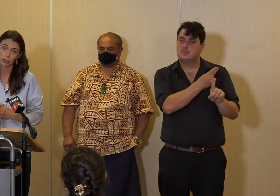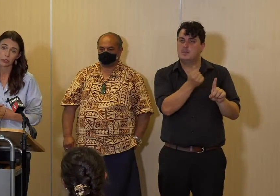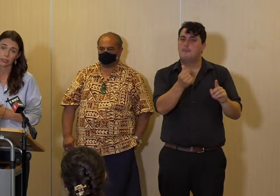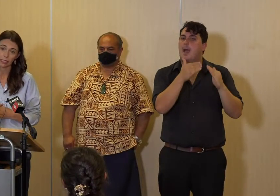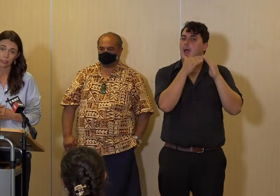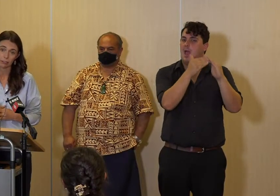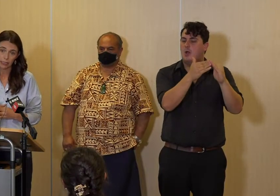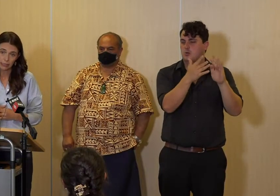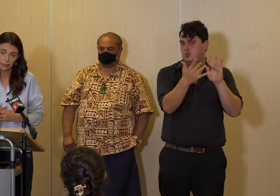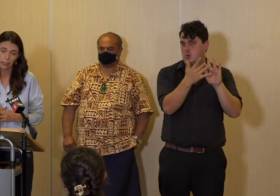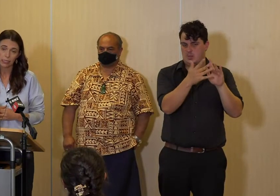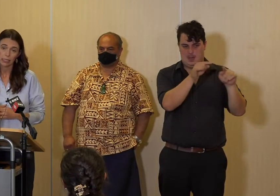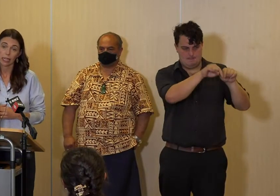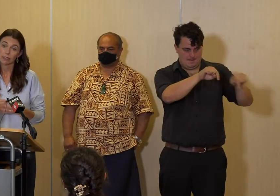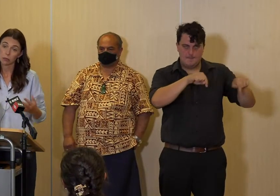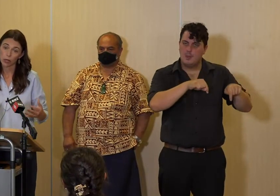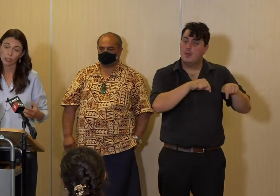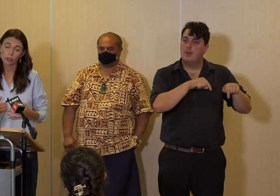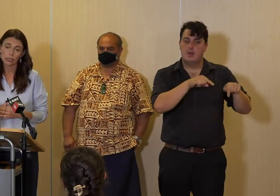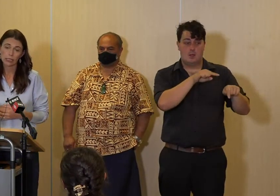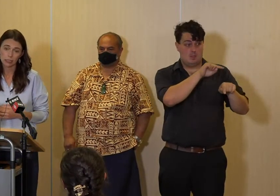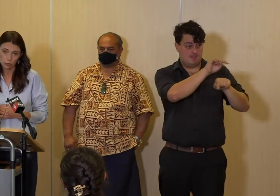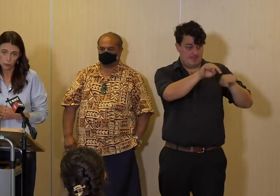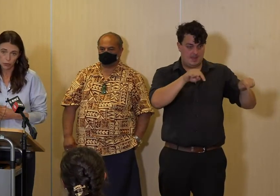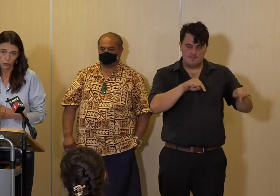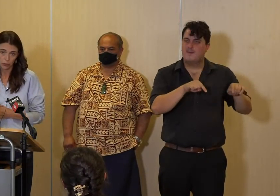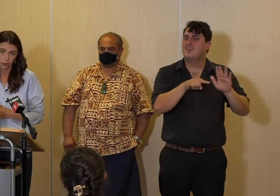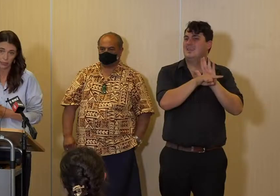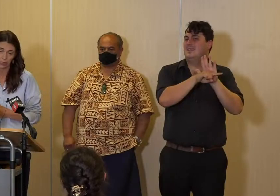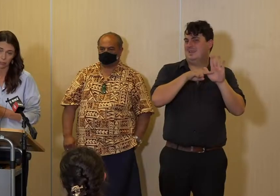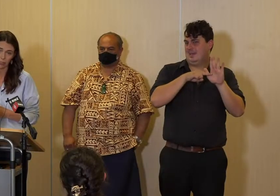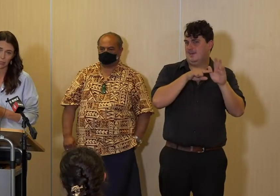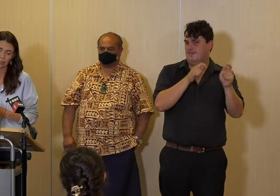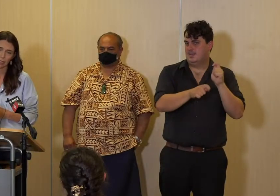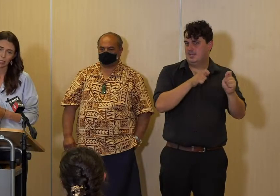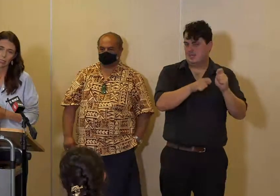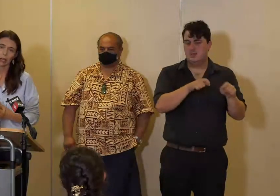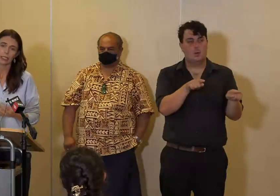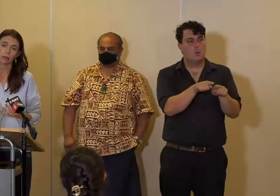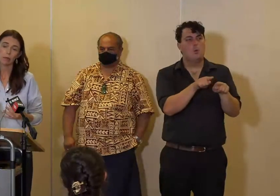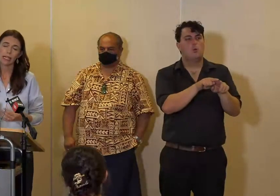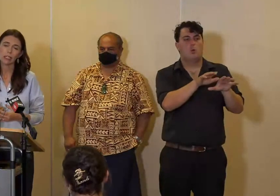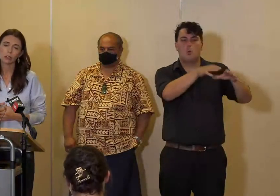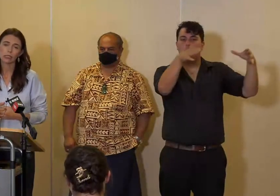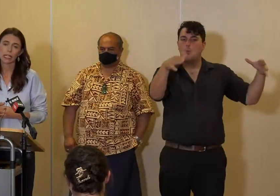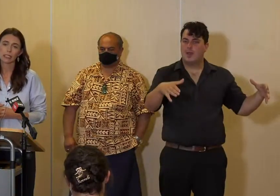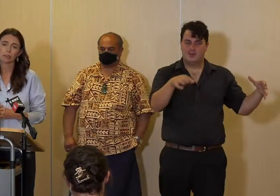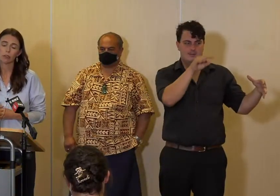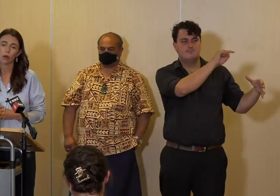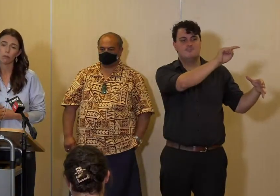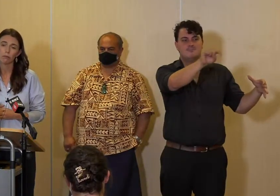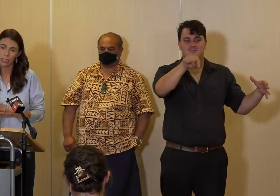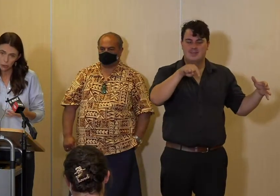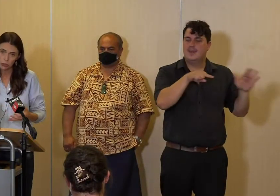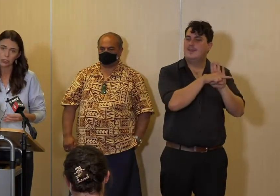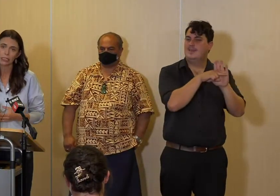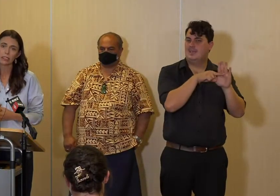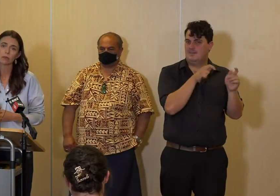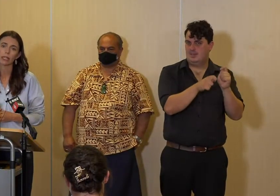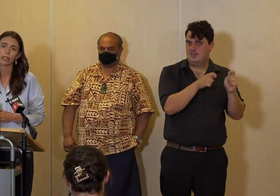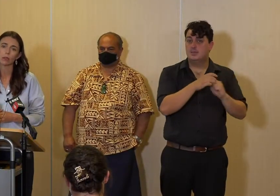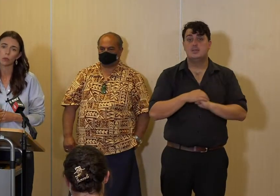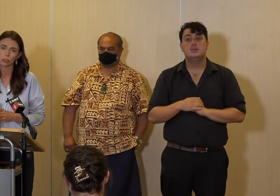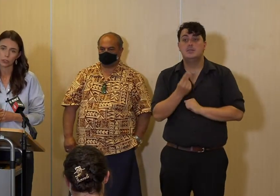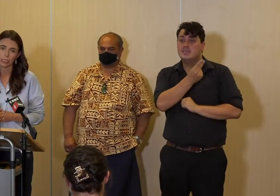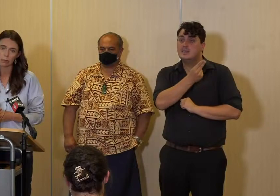have returned negative tests. They have some wider contacts that have also returned negative tests. There are some remaining contacts from bus